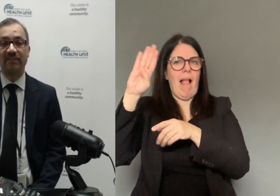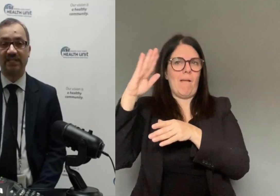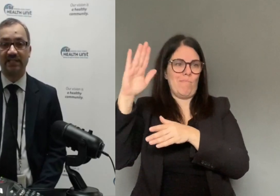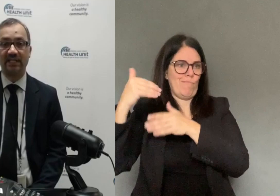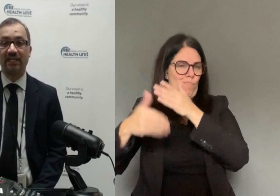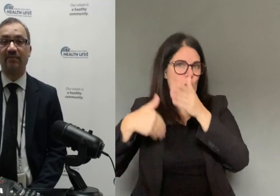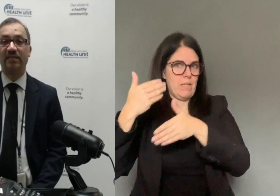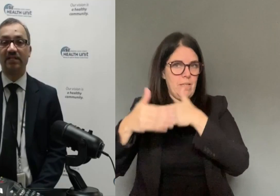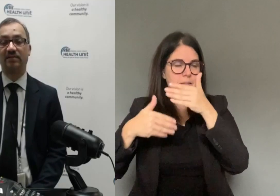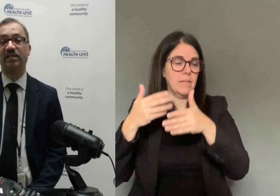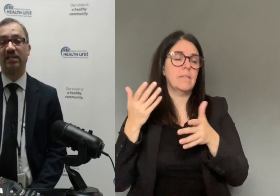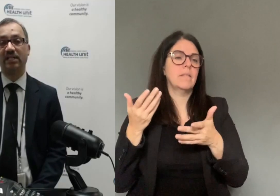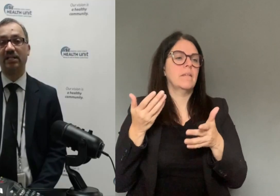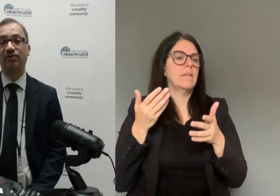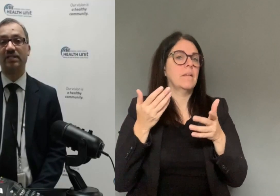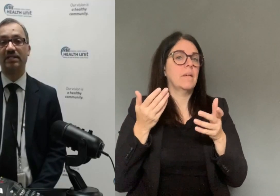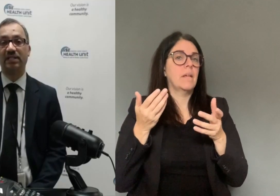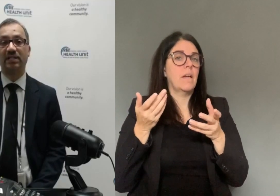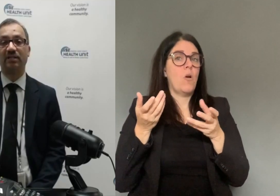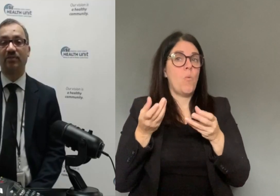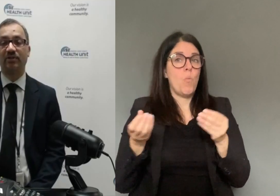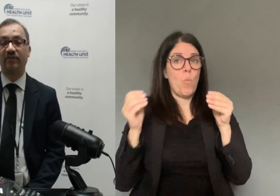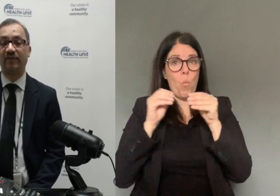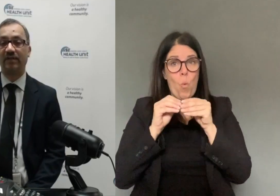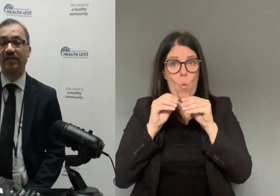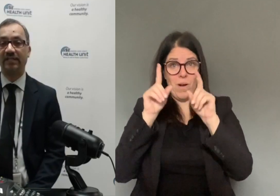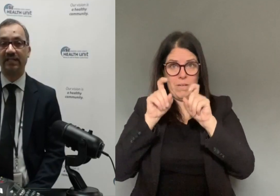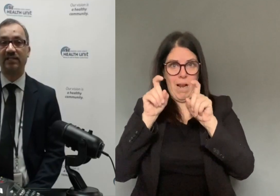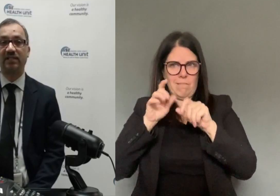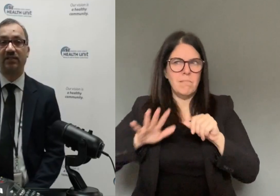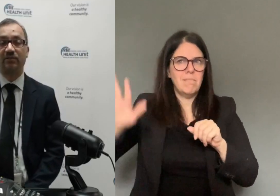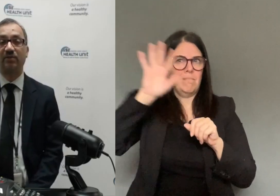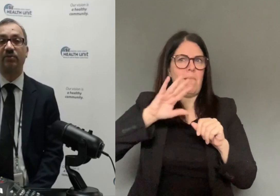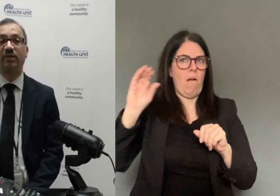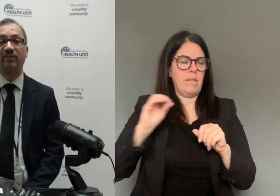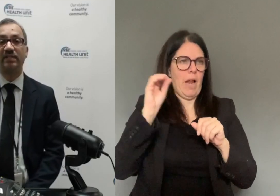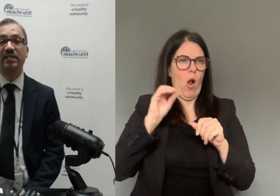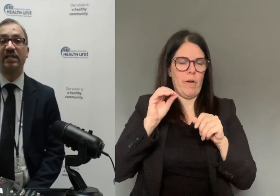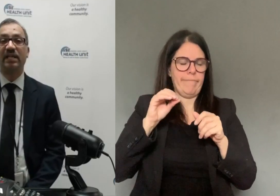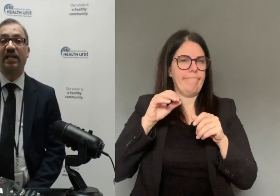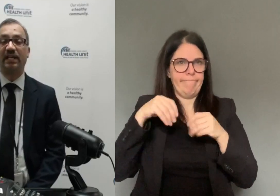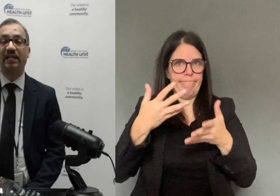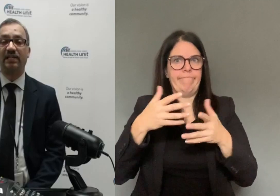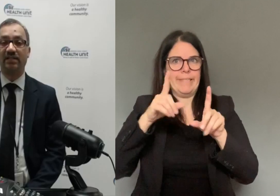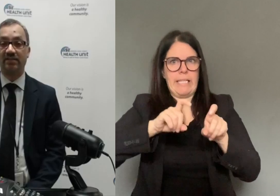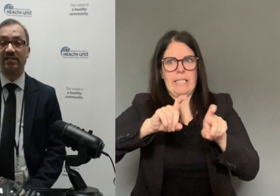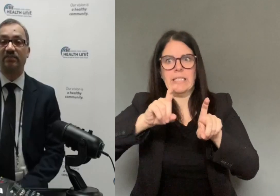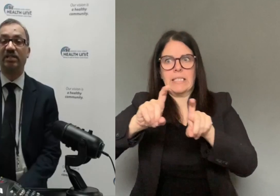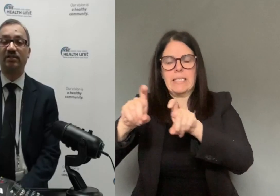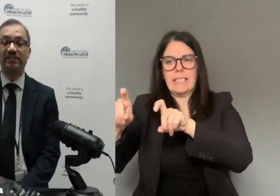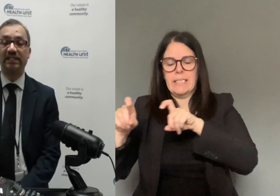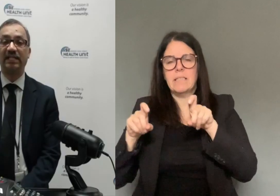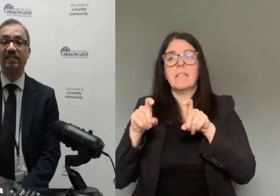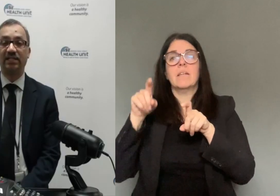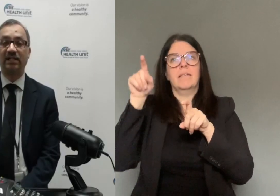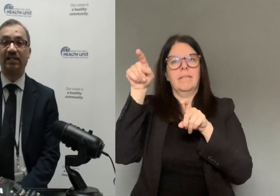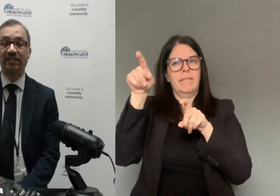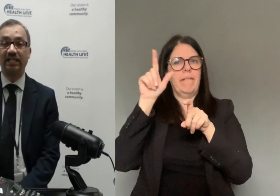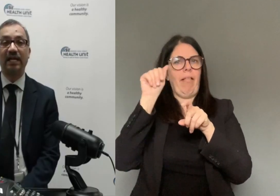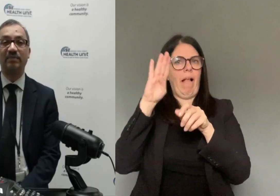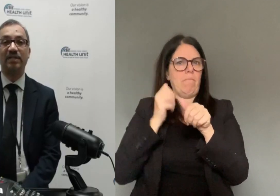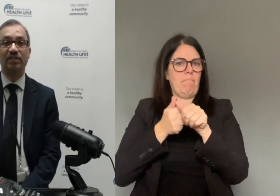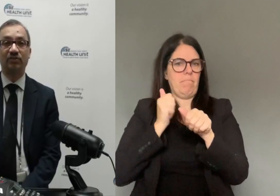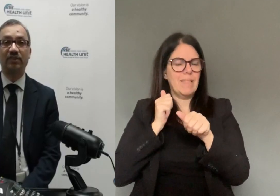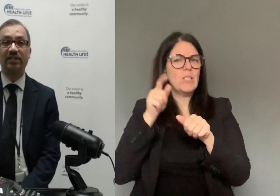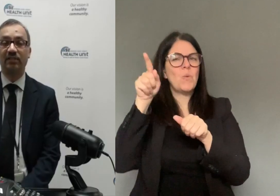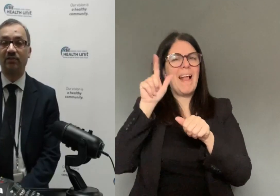lab testing them. There has been an increase in the number of tests throughout the province, and there has been some central delays. The